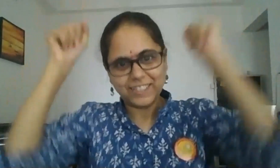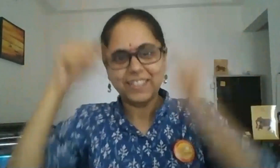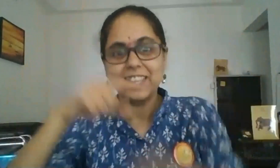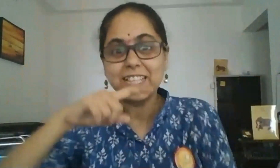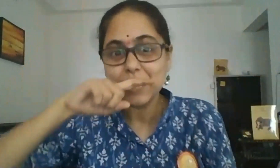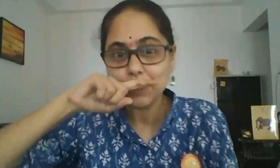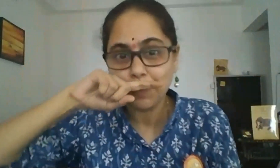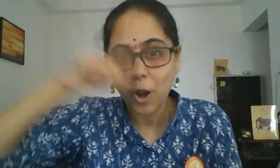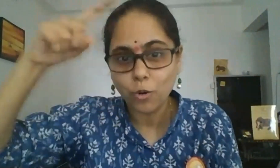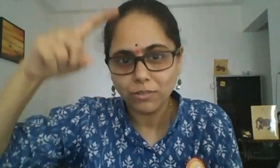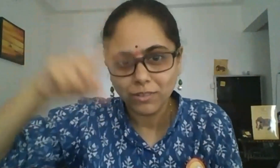This is